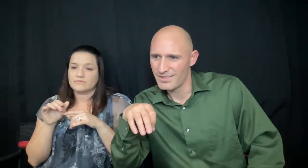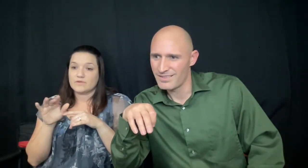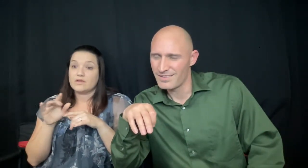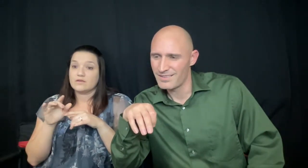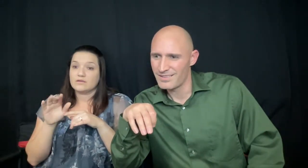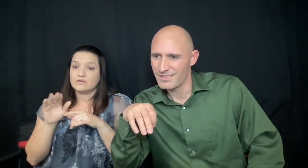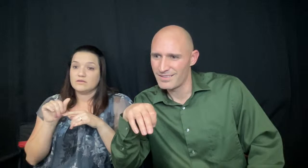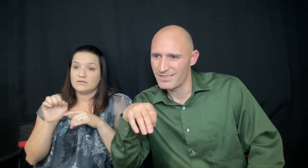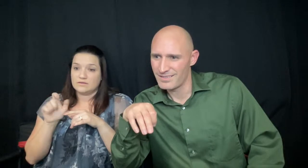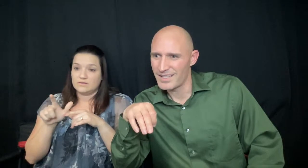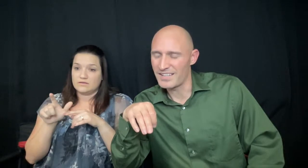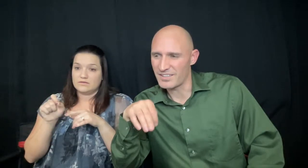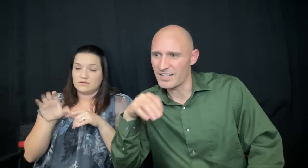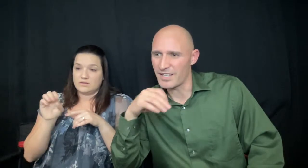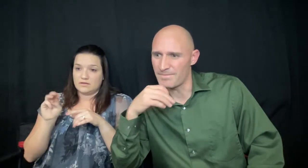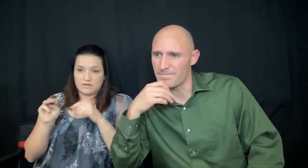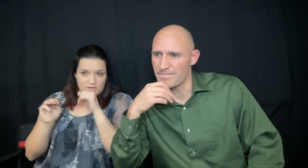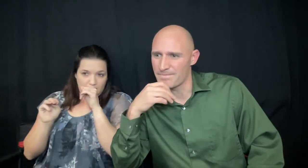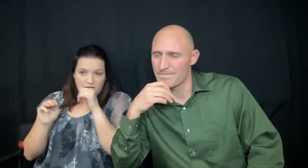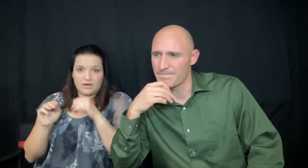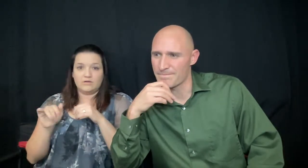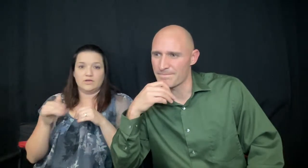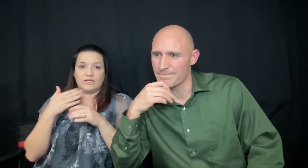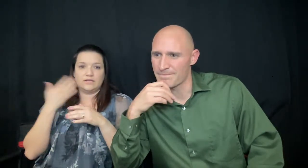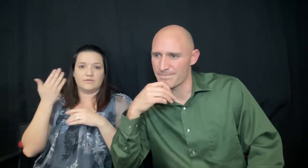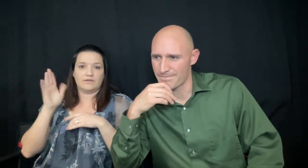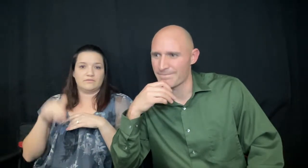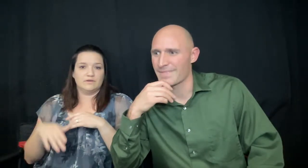one now. ASL.com. Oh, good. I didn't know that.